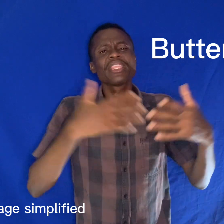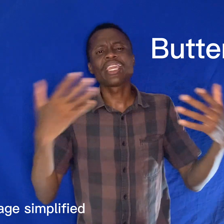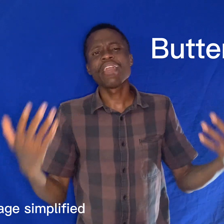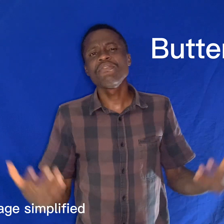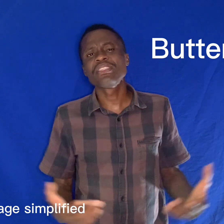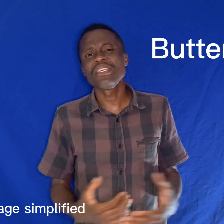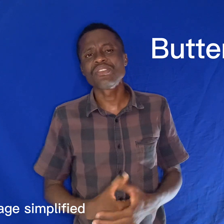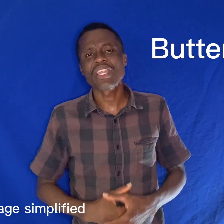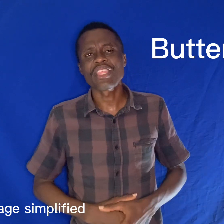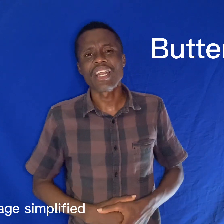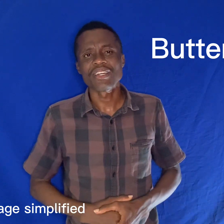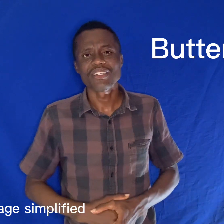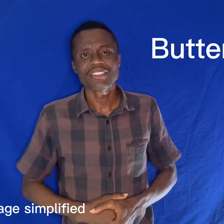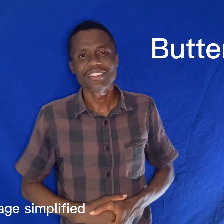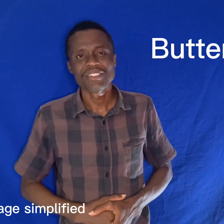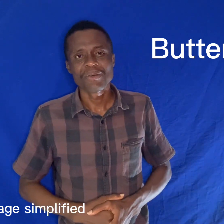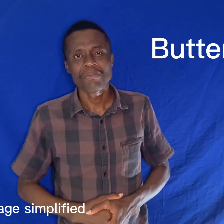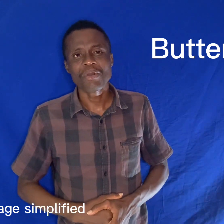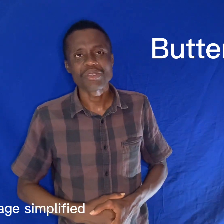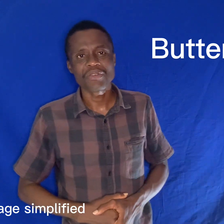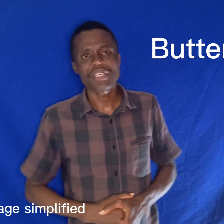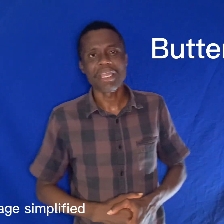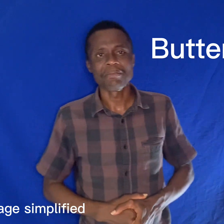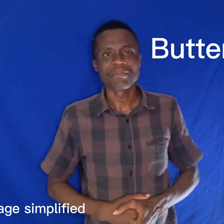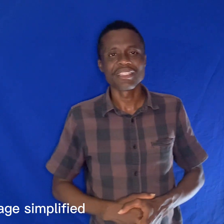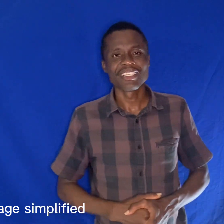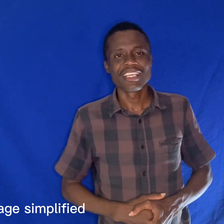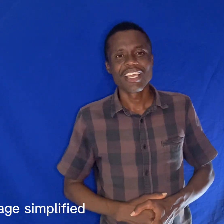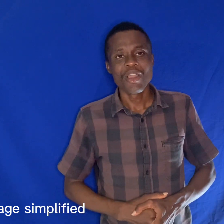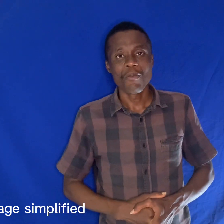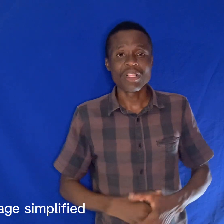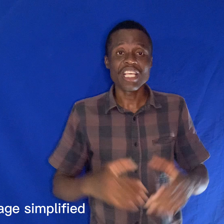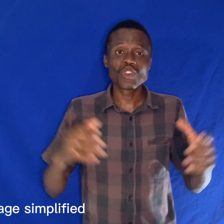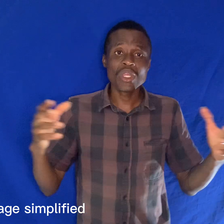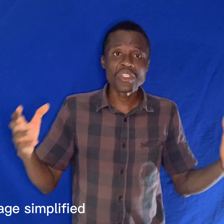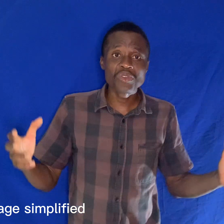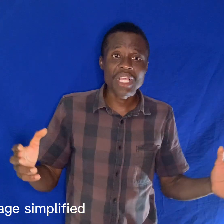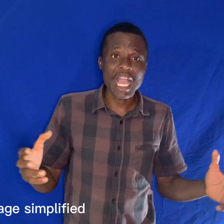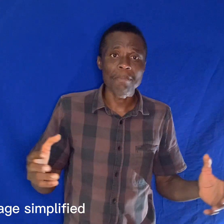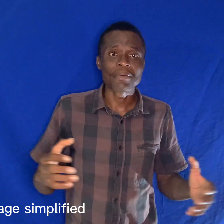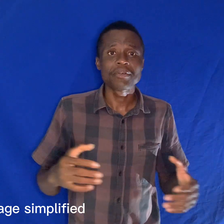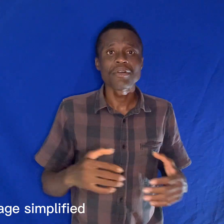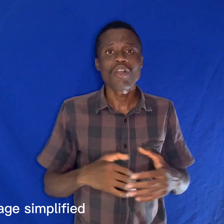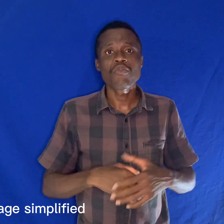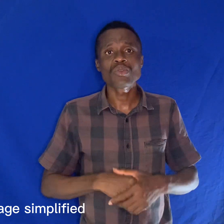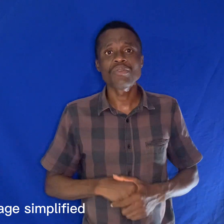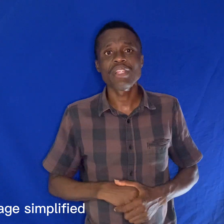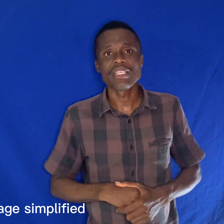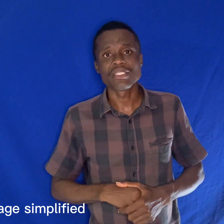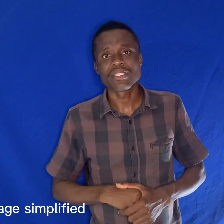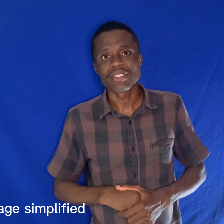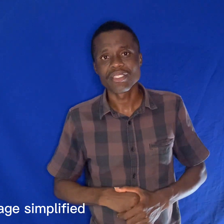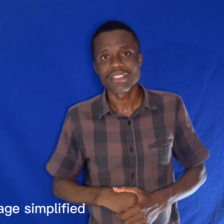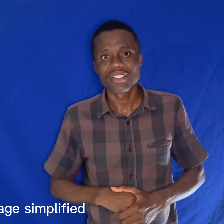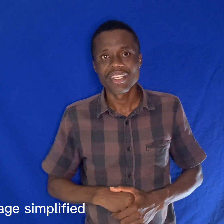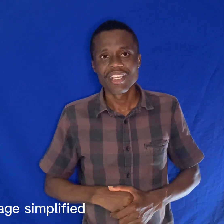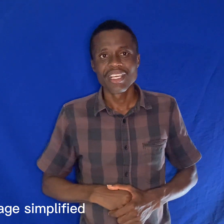take everything together because of time. But let's do a little recap of what we've learned.